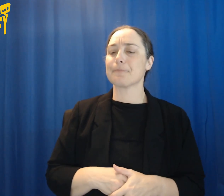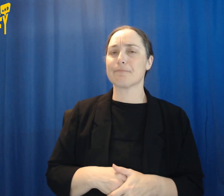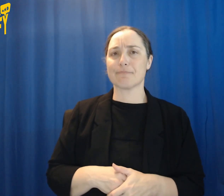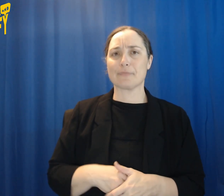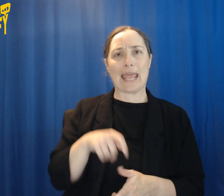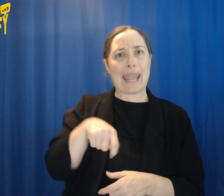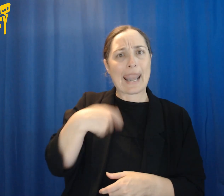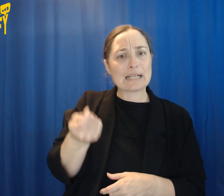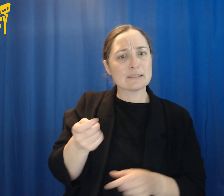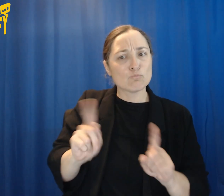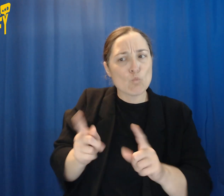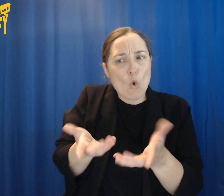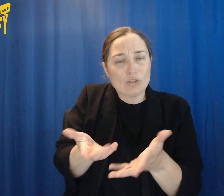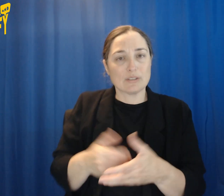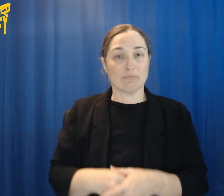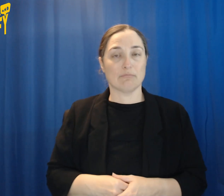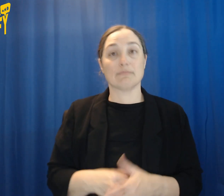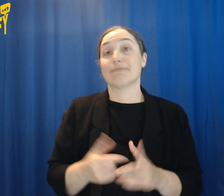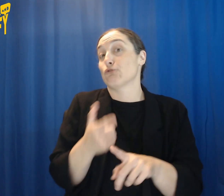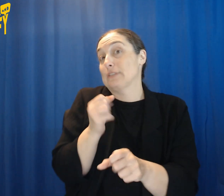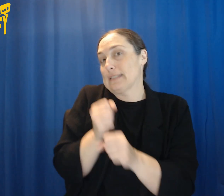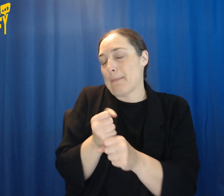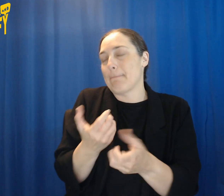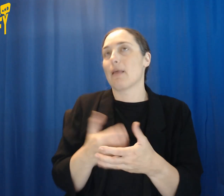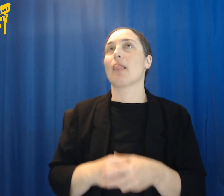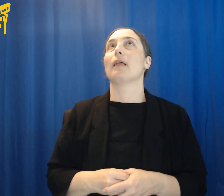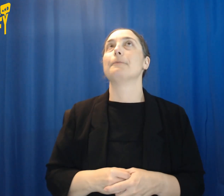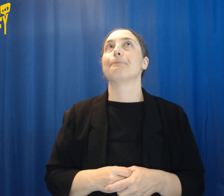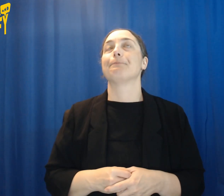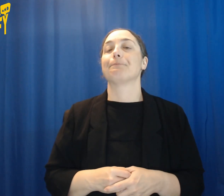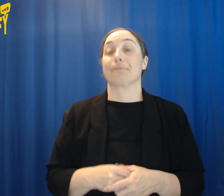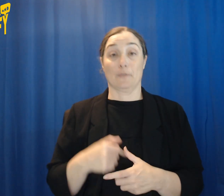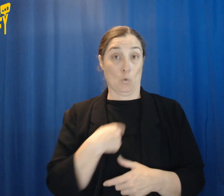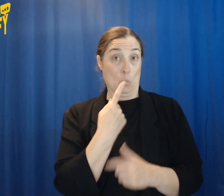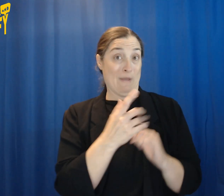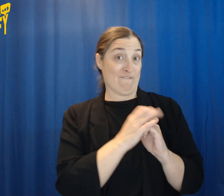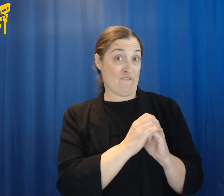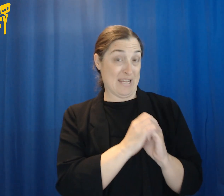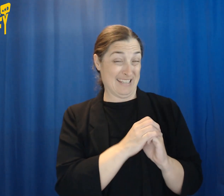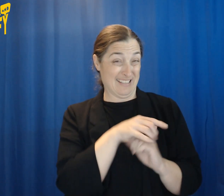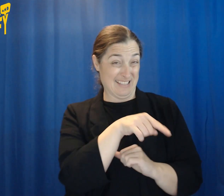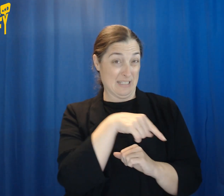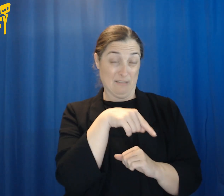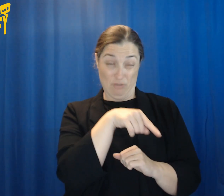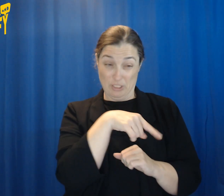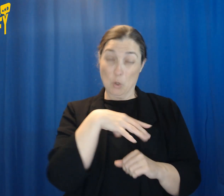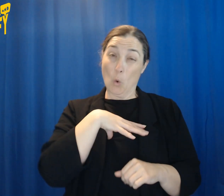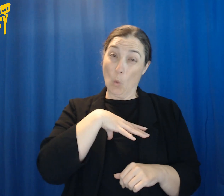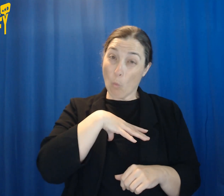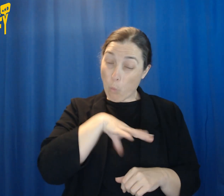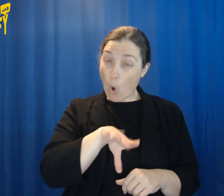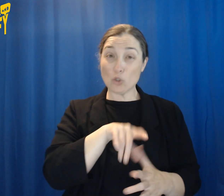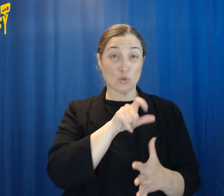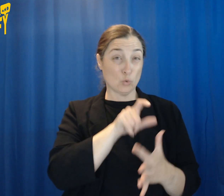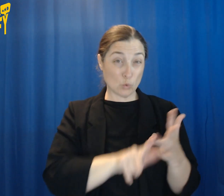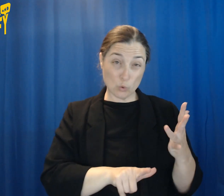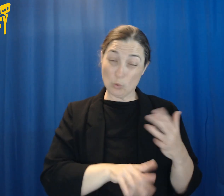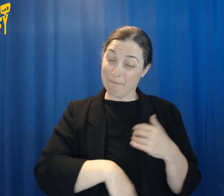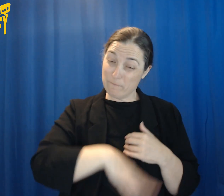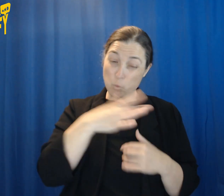you? For example, I have a friend that all she wanted to do in her life, her big goal was